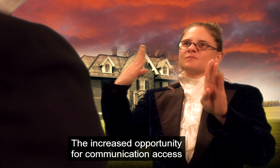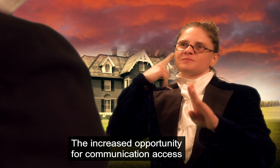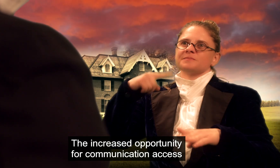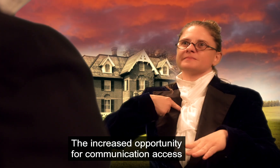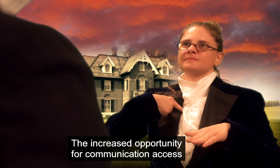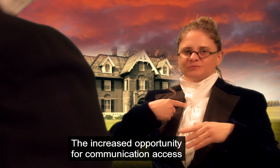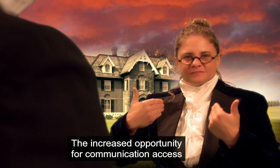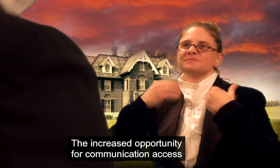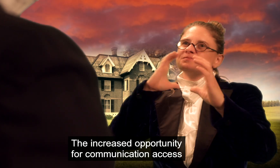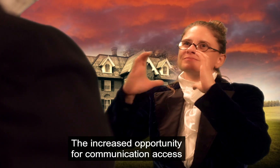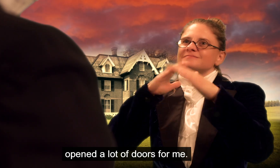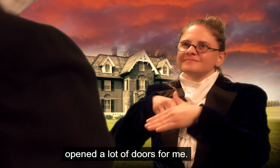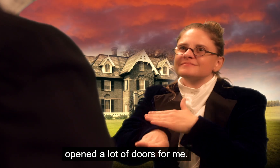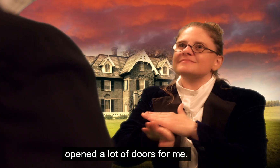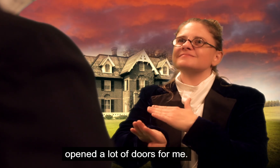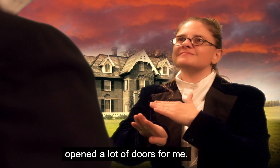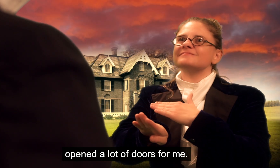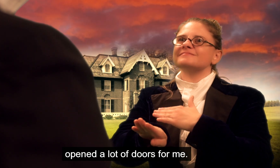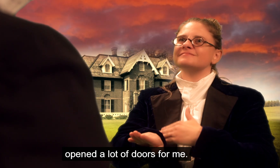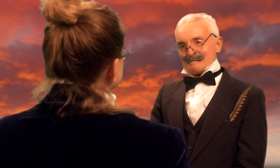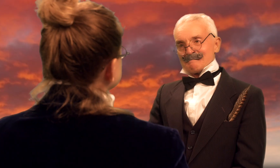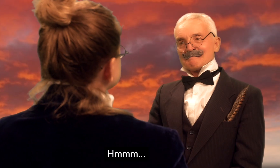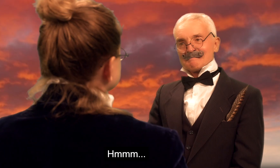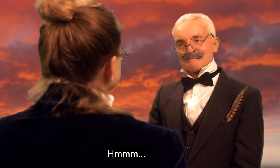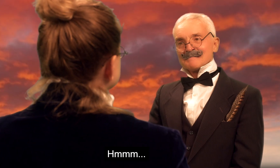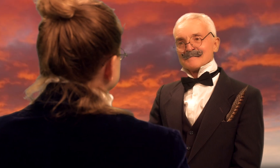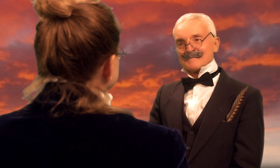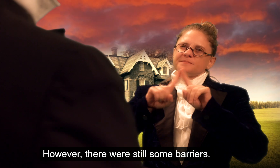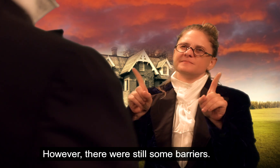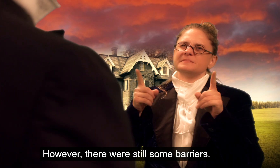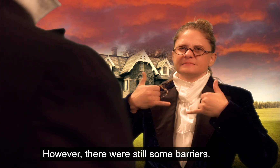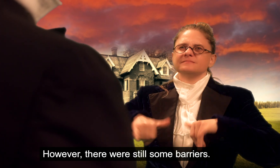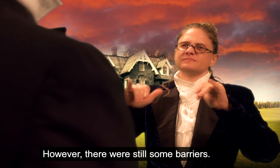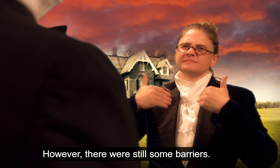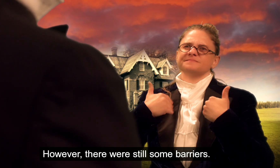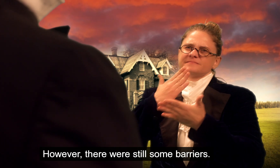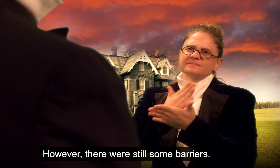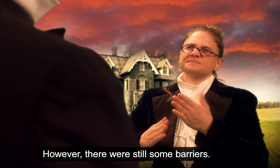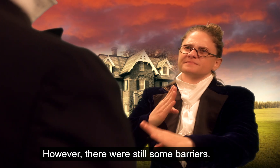for communication access opened a lot of doors for me. However, there were still some